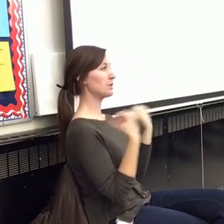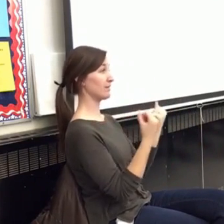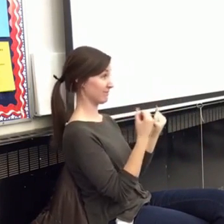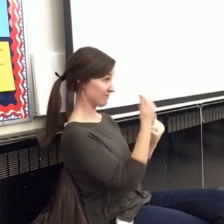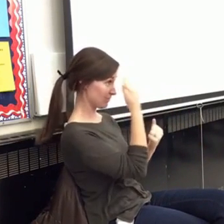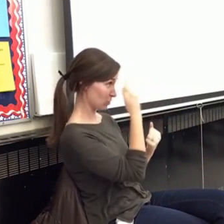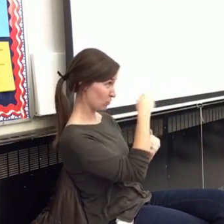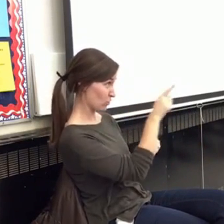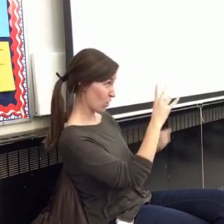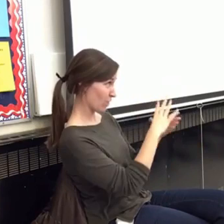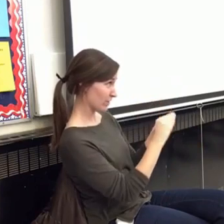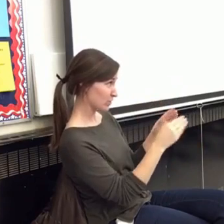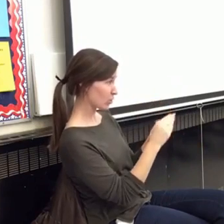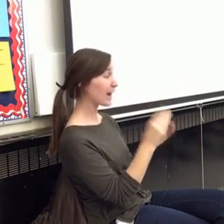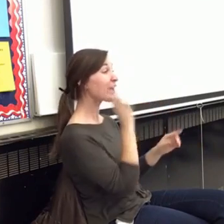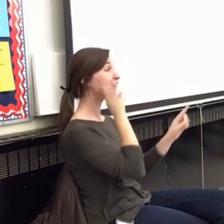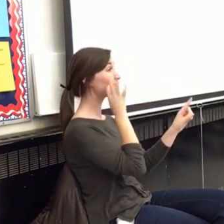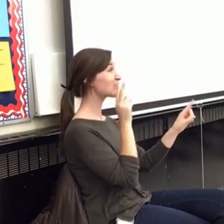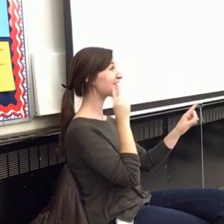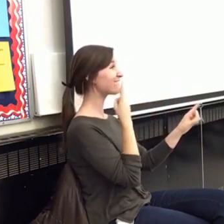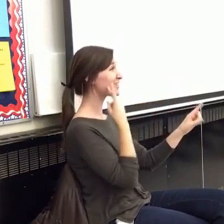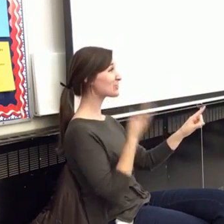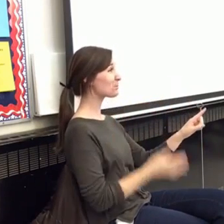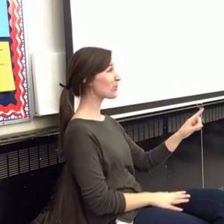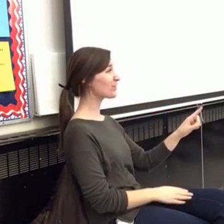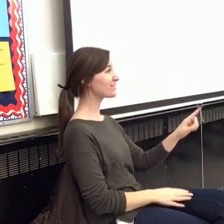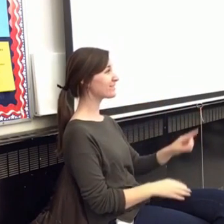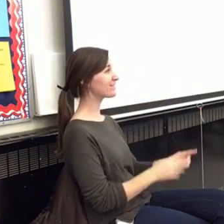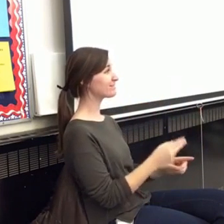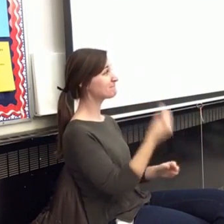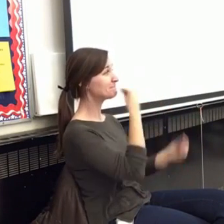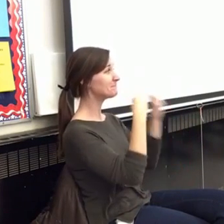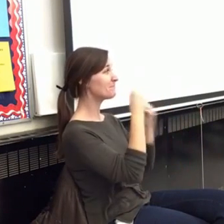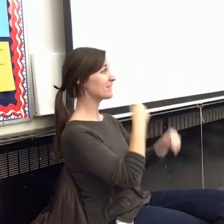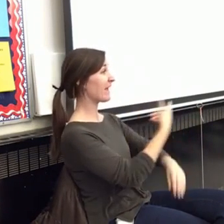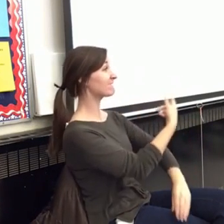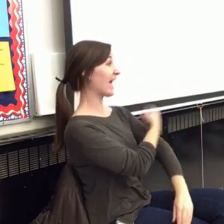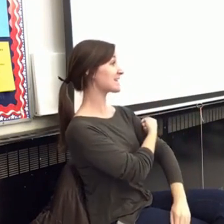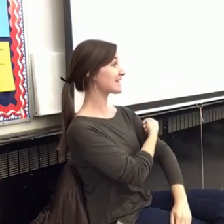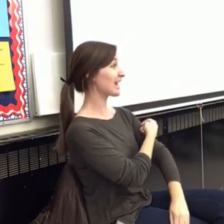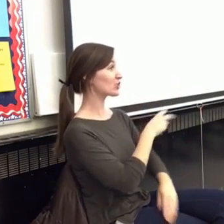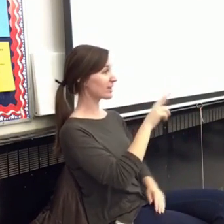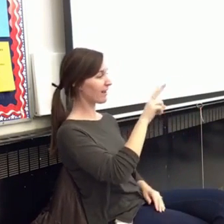vegetables? Orange juice. Well, it's a... Citrus fruits. Vaccination.